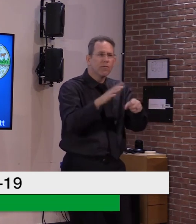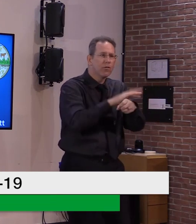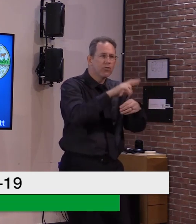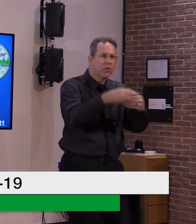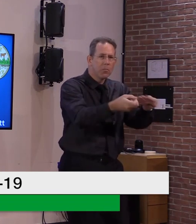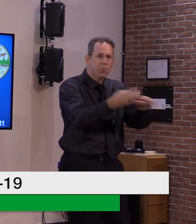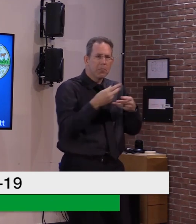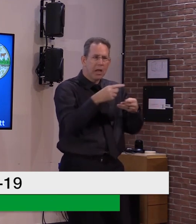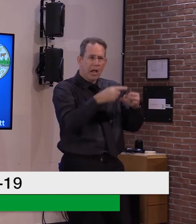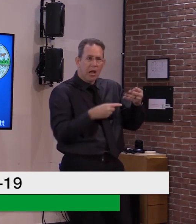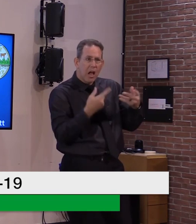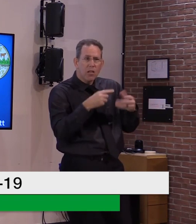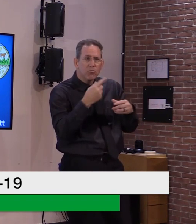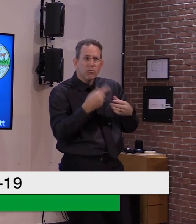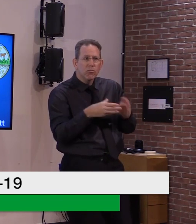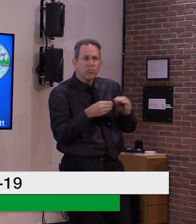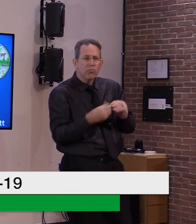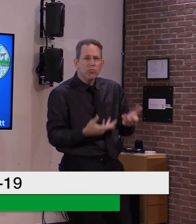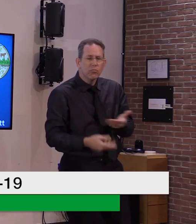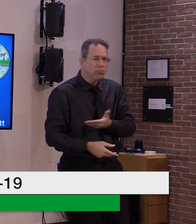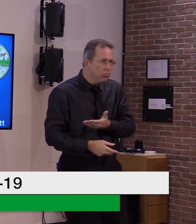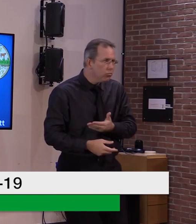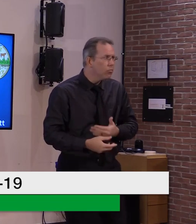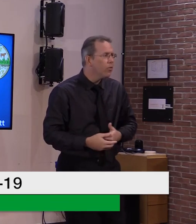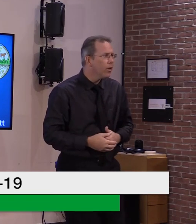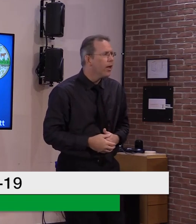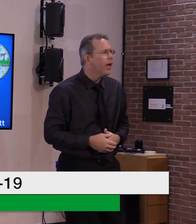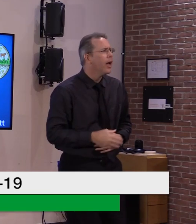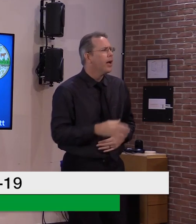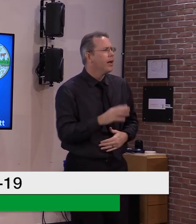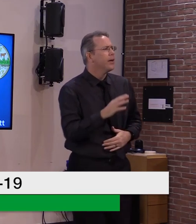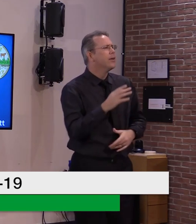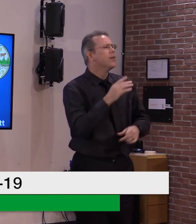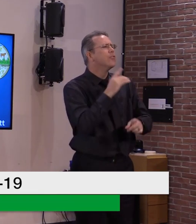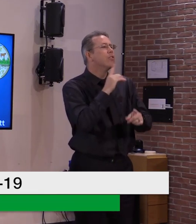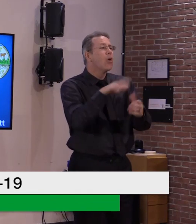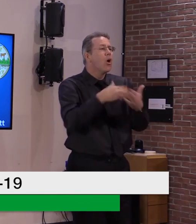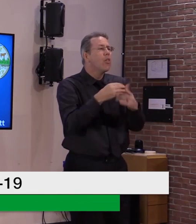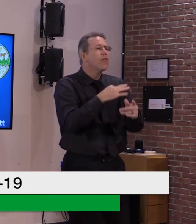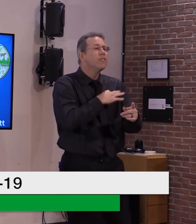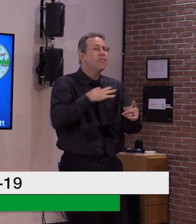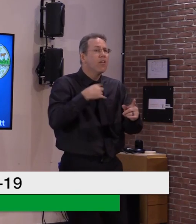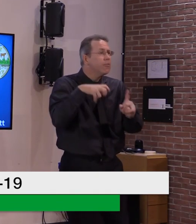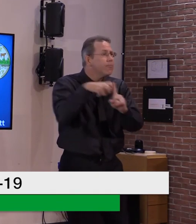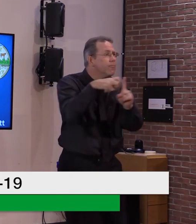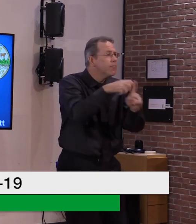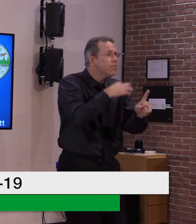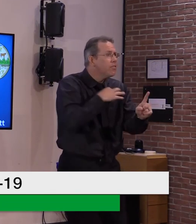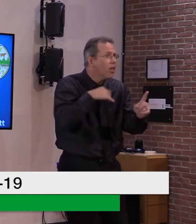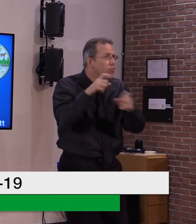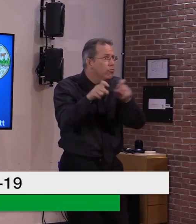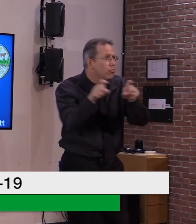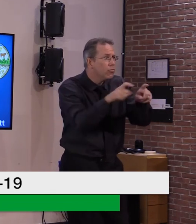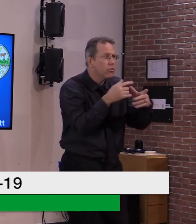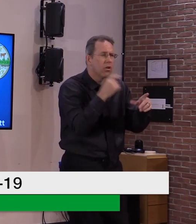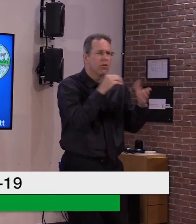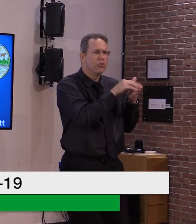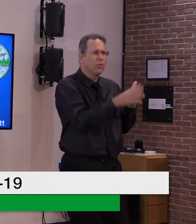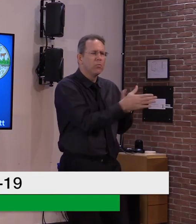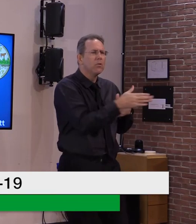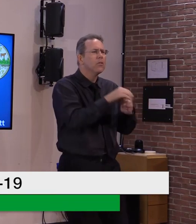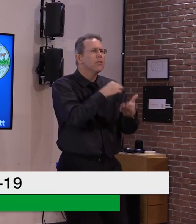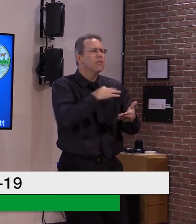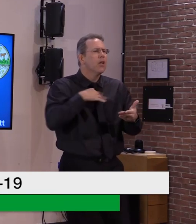back by today they weren't actually by yesterday um so we were tallying them up i i was on